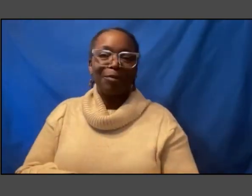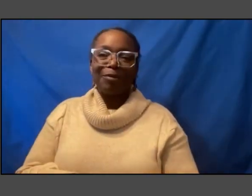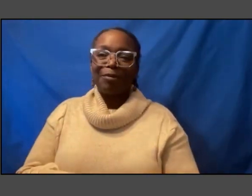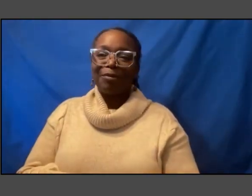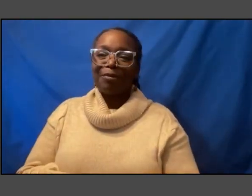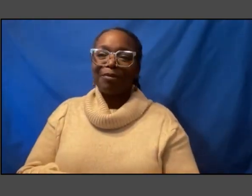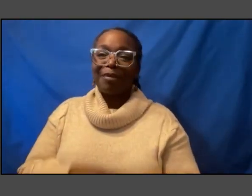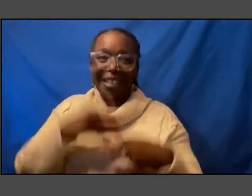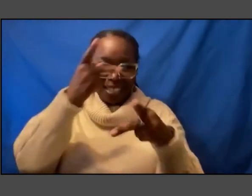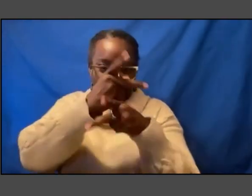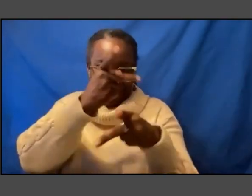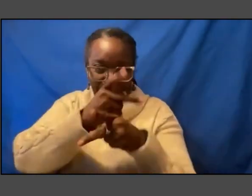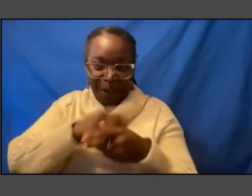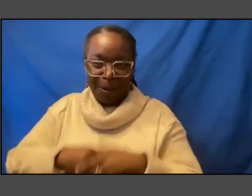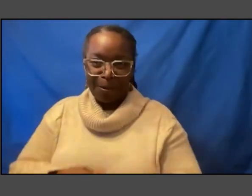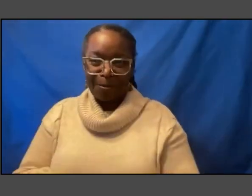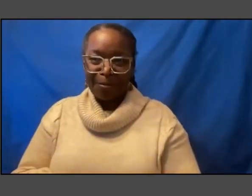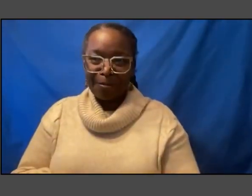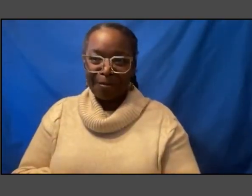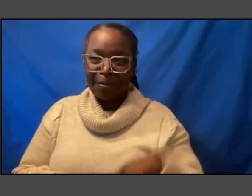bye